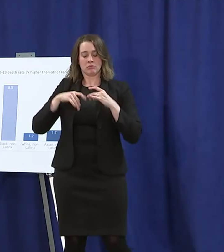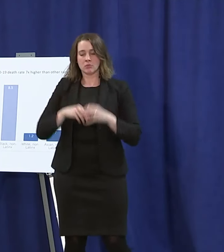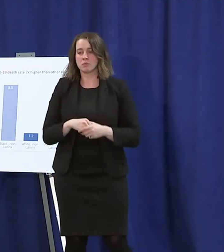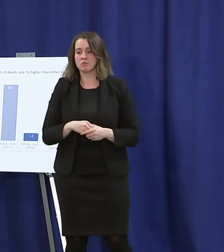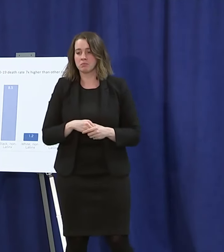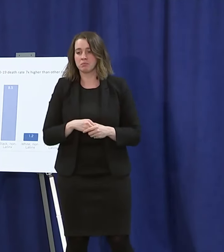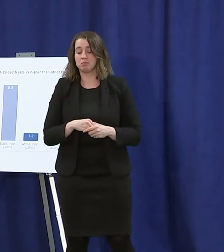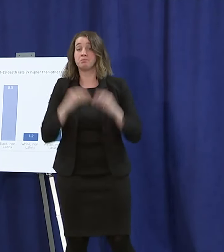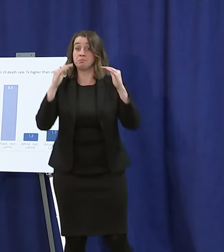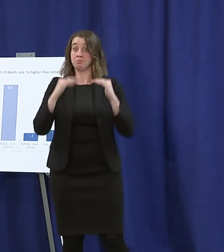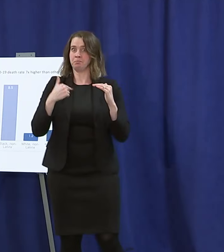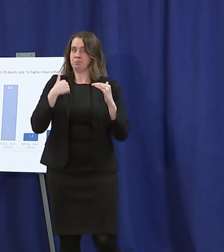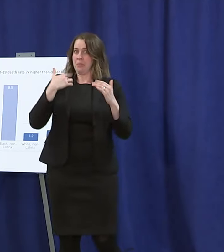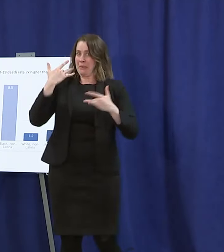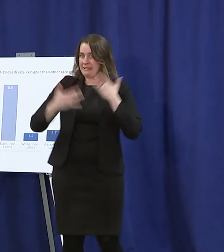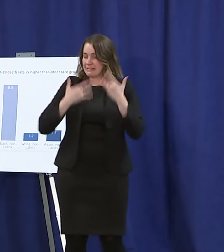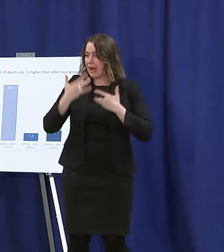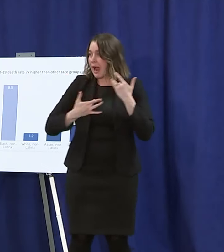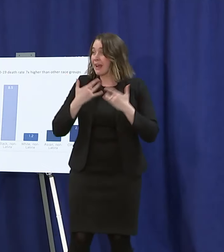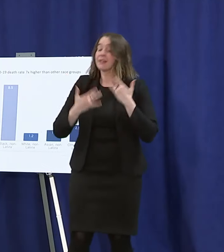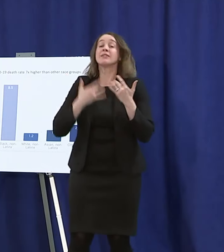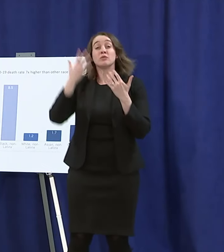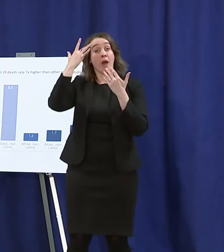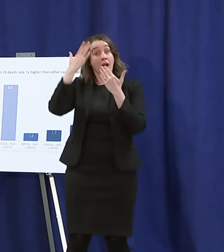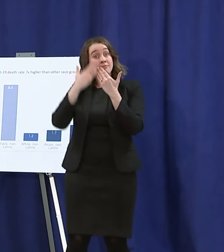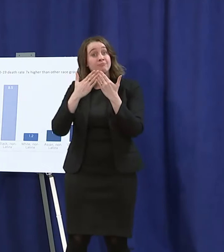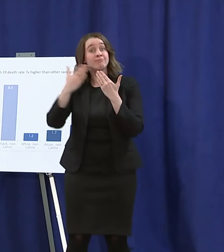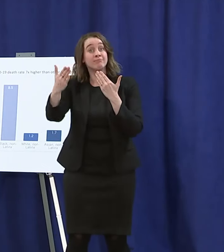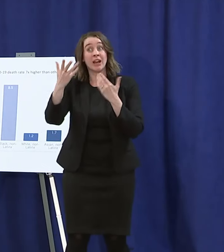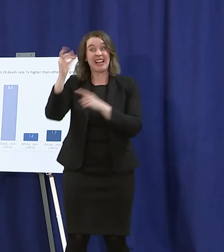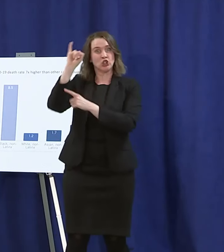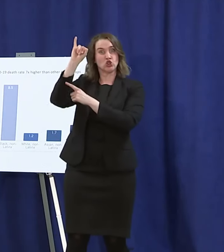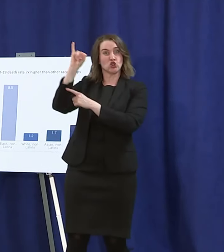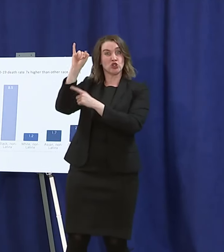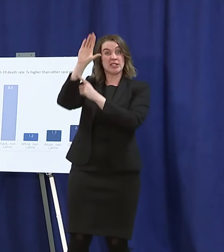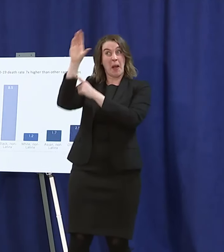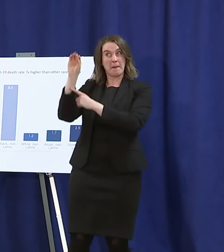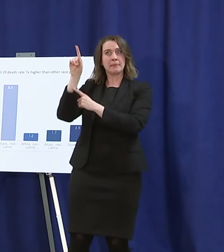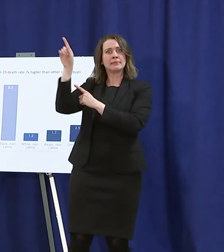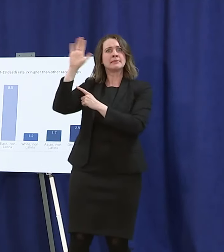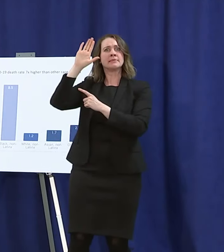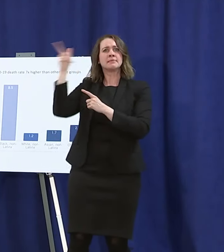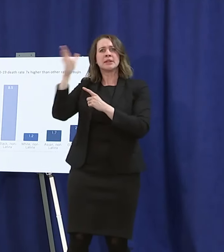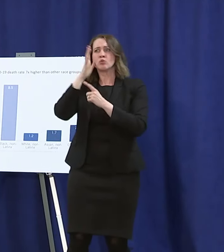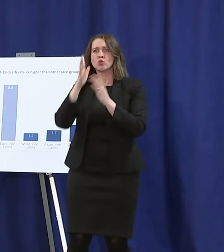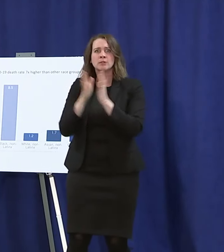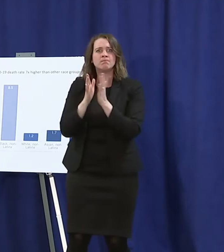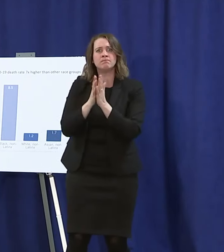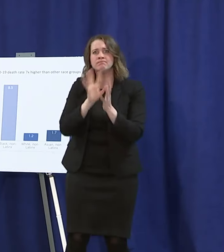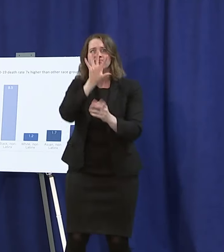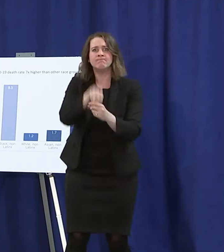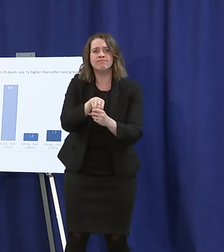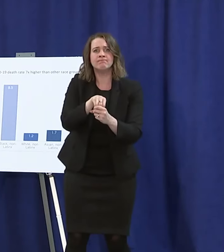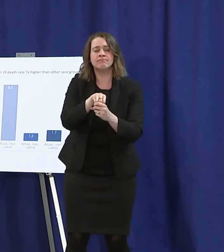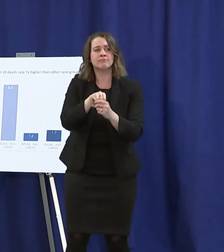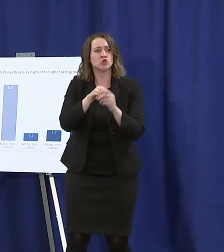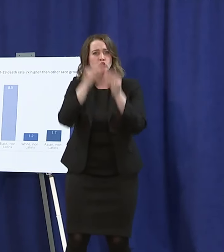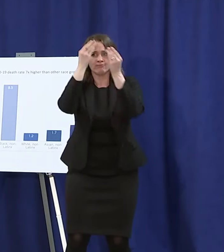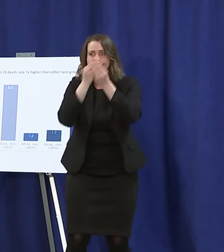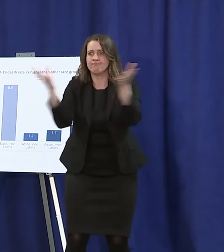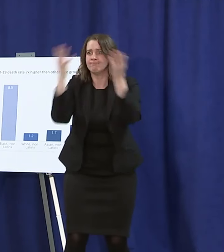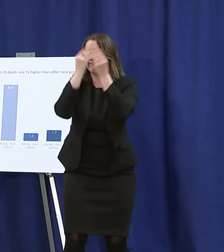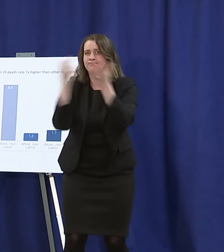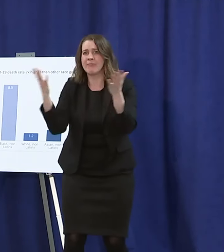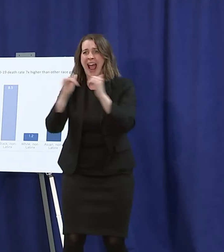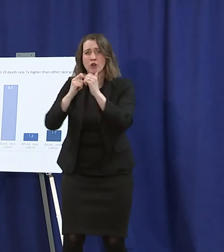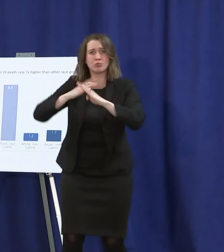I'm also pleased to say that we are going to see insurance networks step up and mobilize their prevention information and